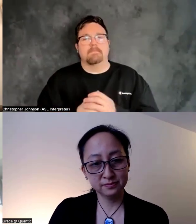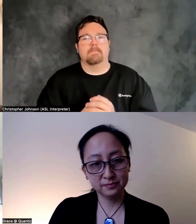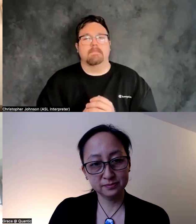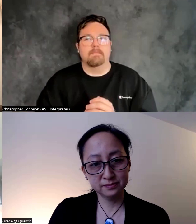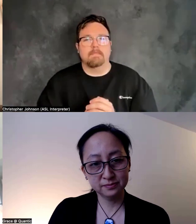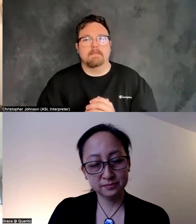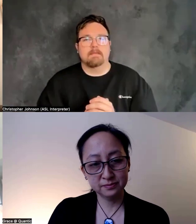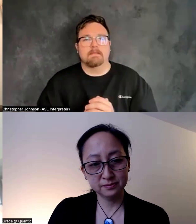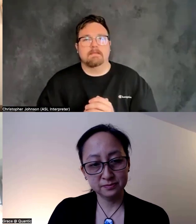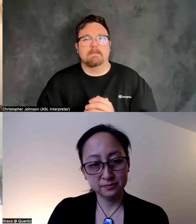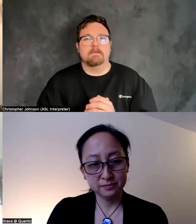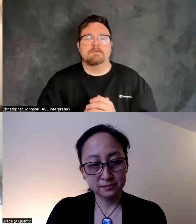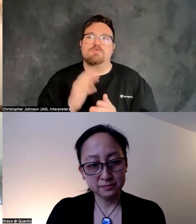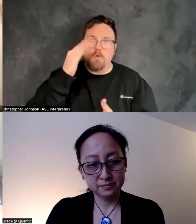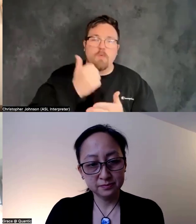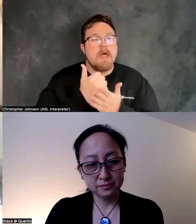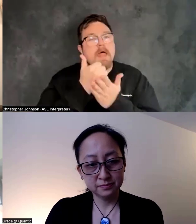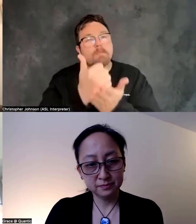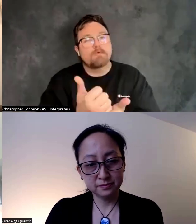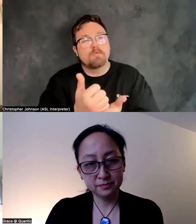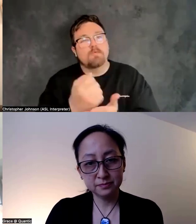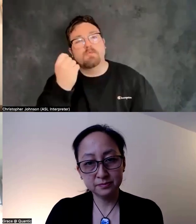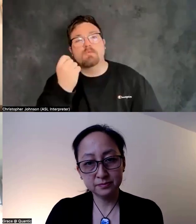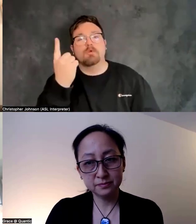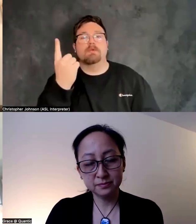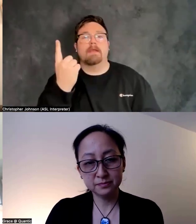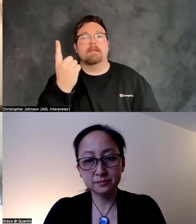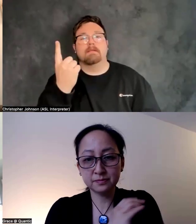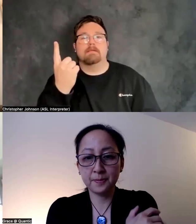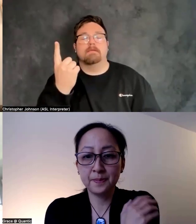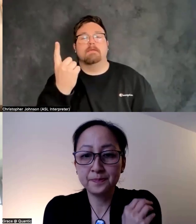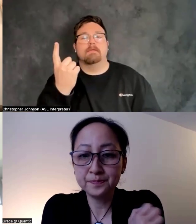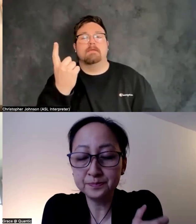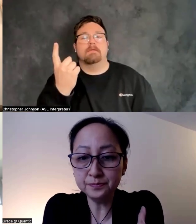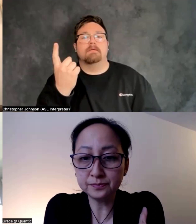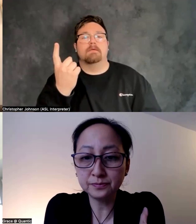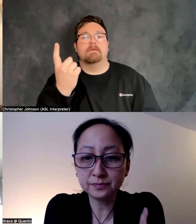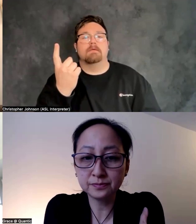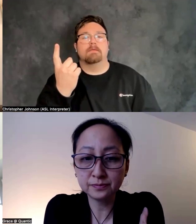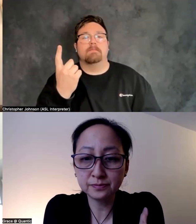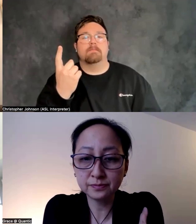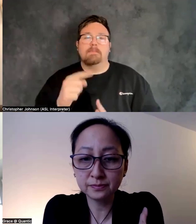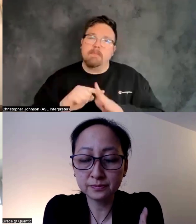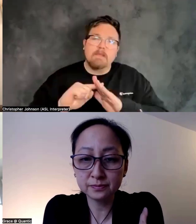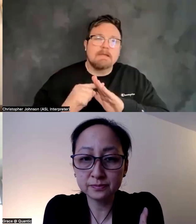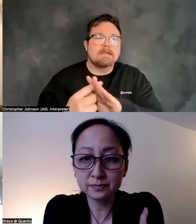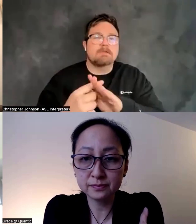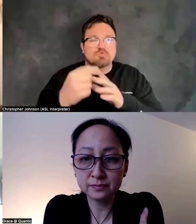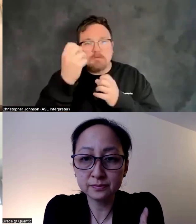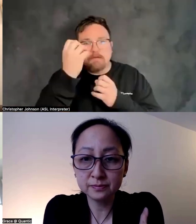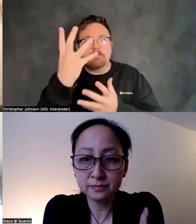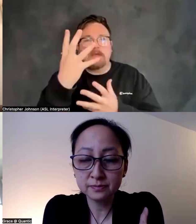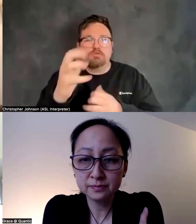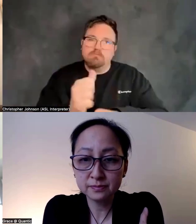it help you understand or get that initial data in stone, set in stone,